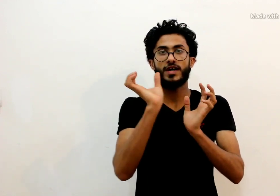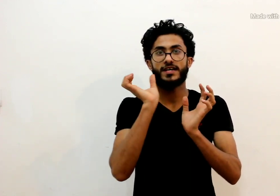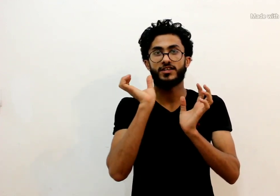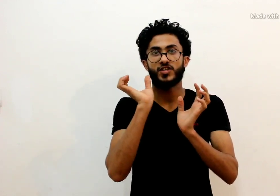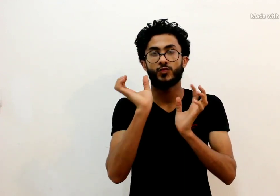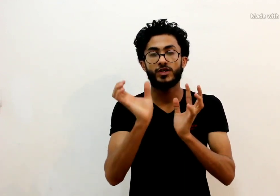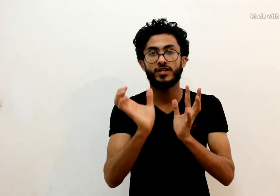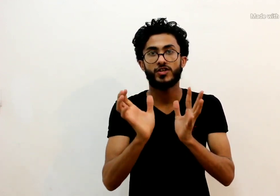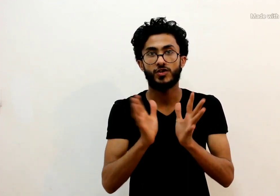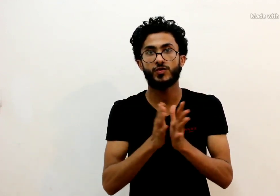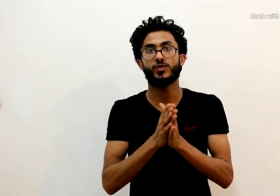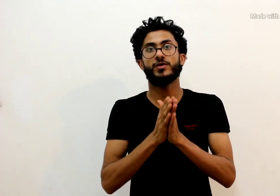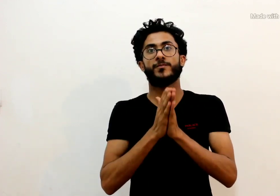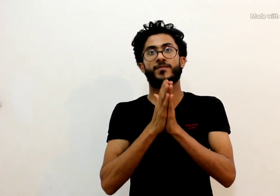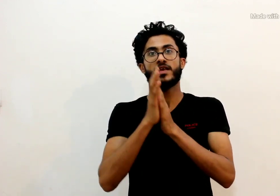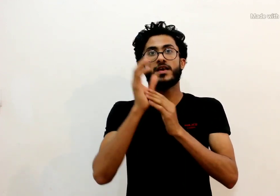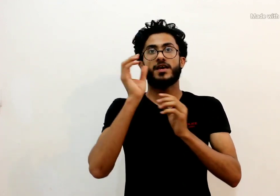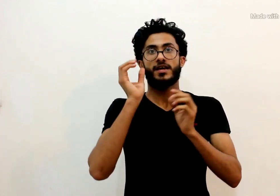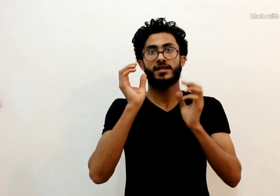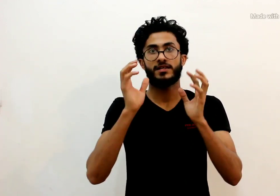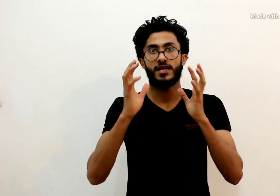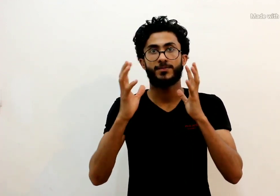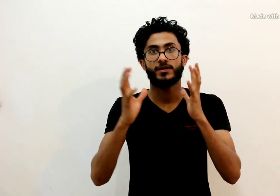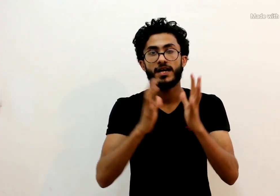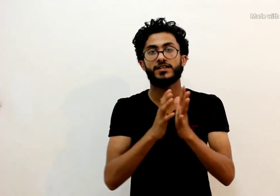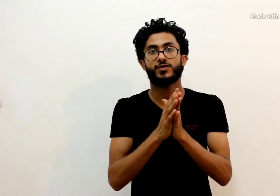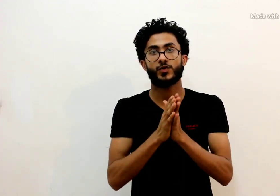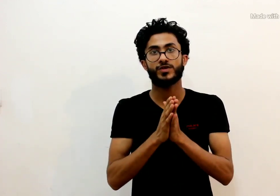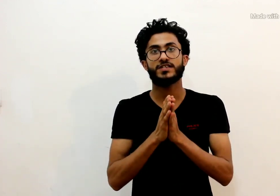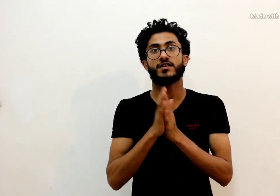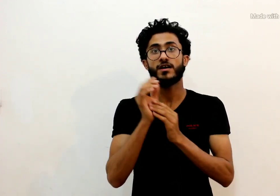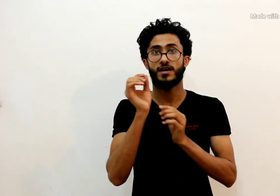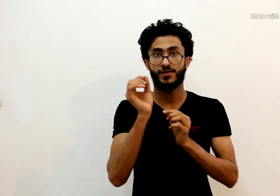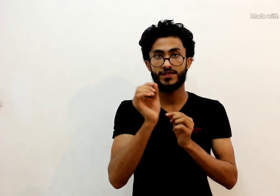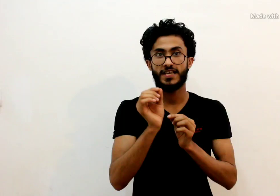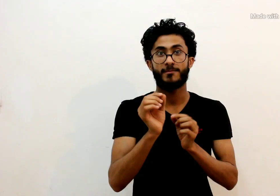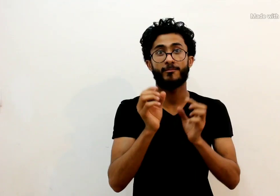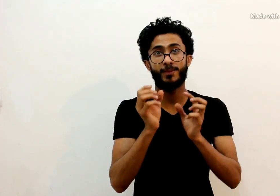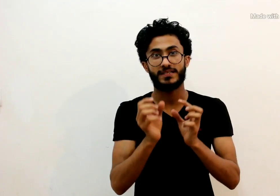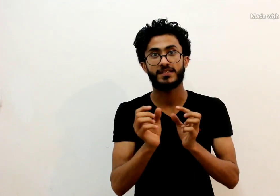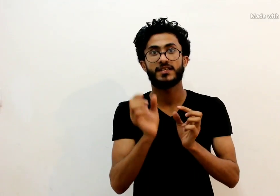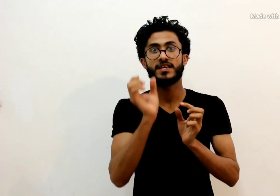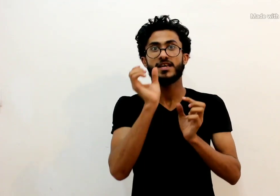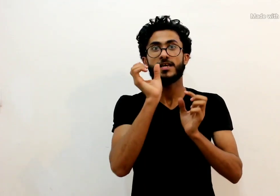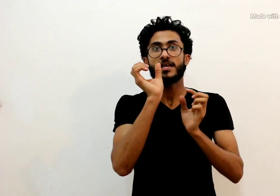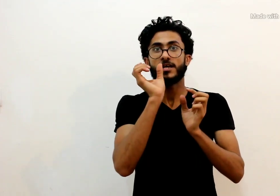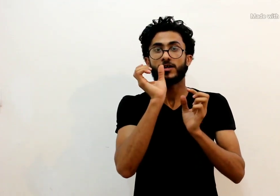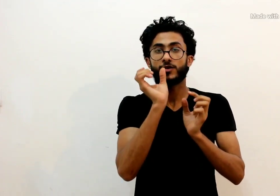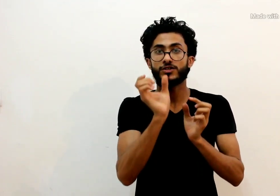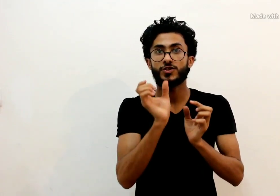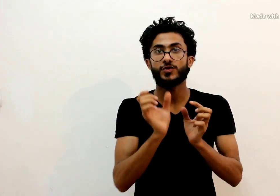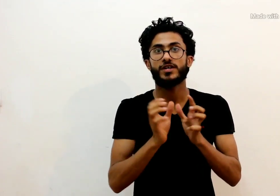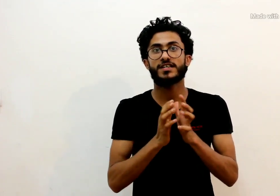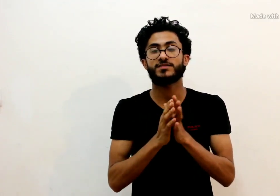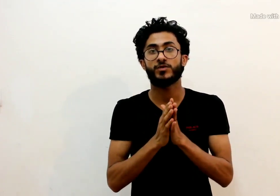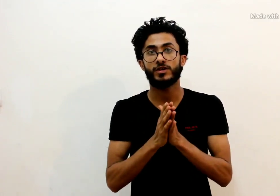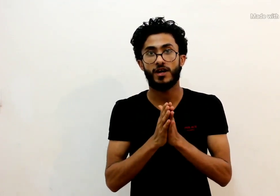and will you in polite request are the same, but could you is more